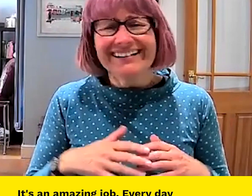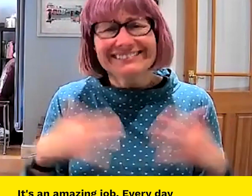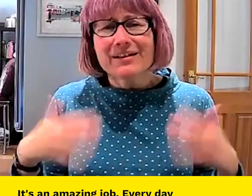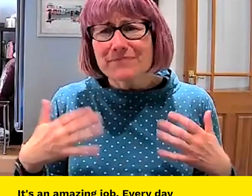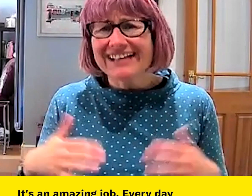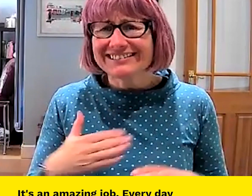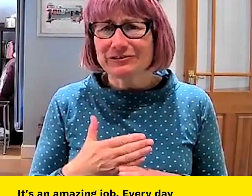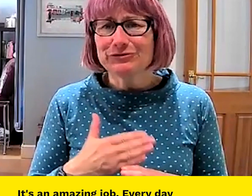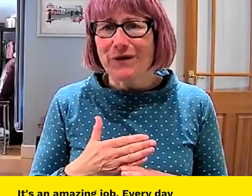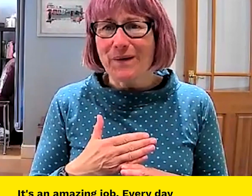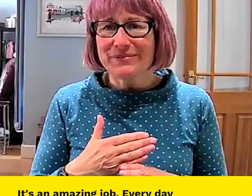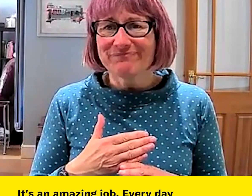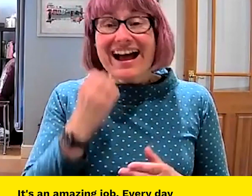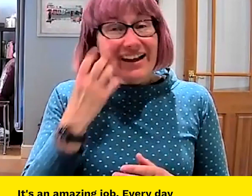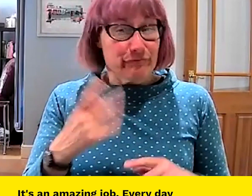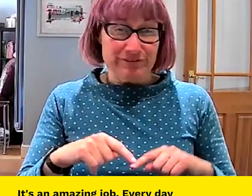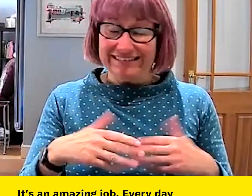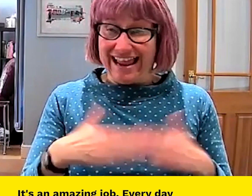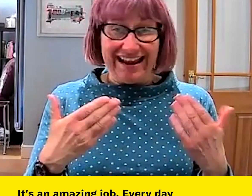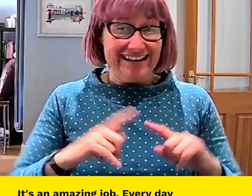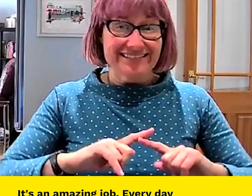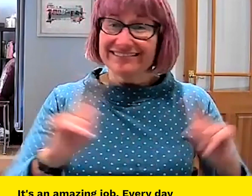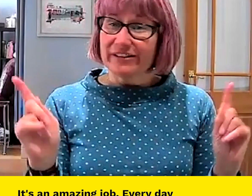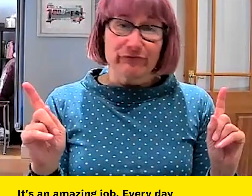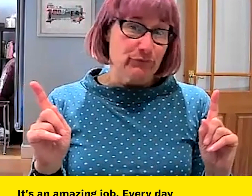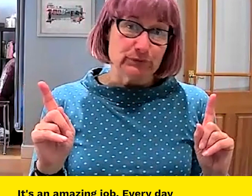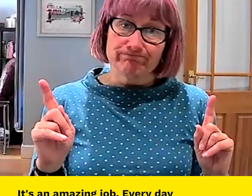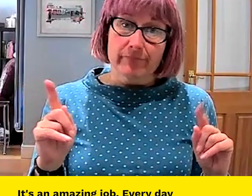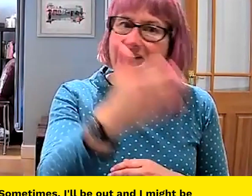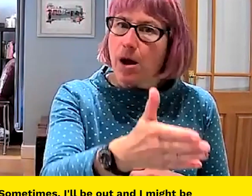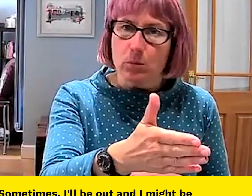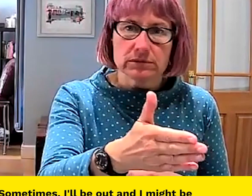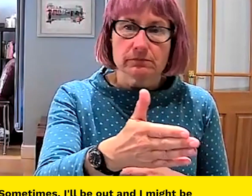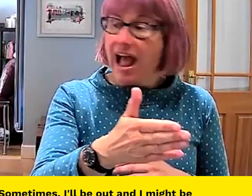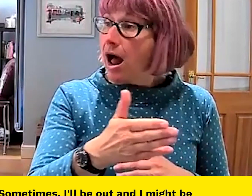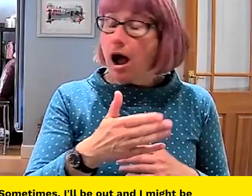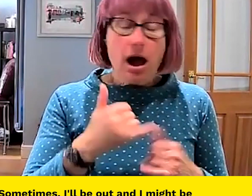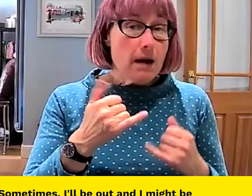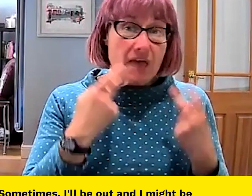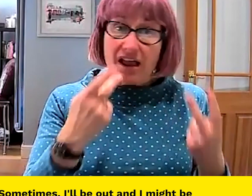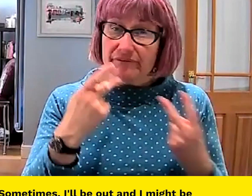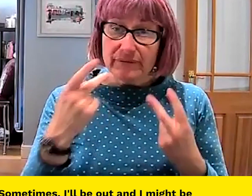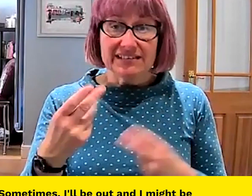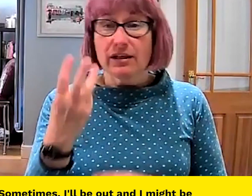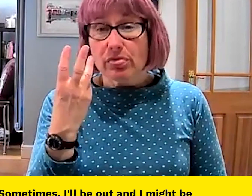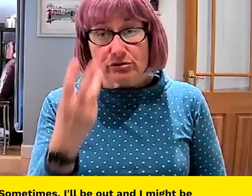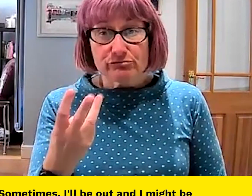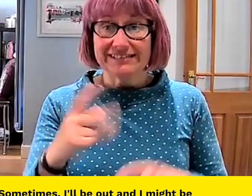It's an amazing job. Every day is completely different. Sometimes I'll be out and I might be